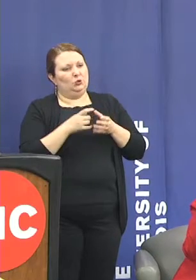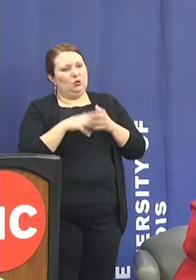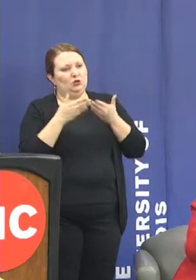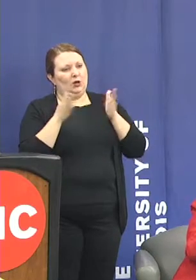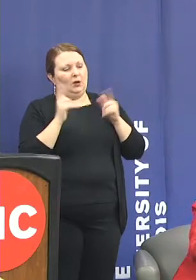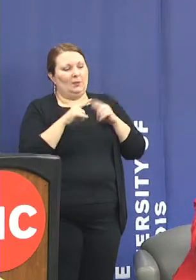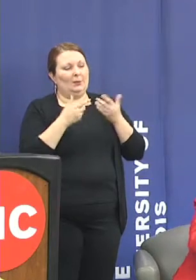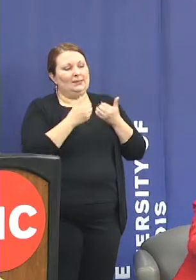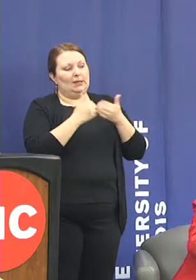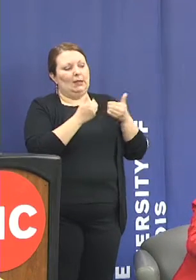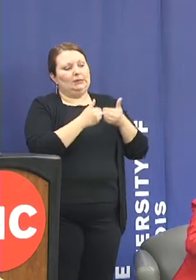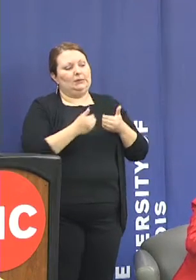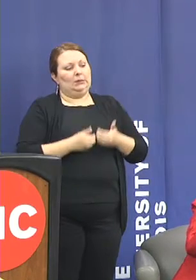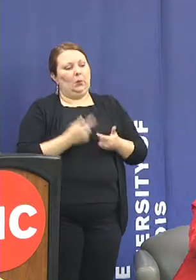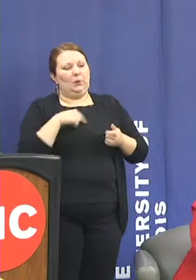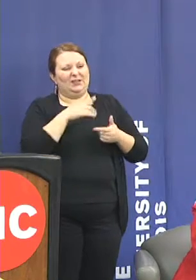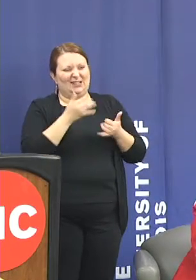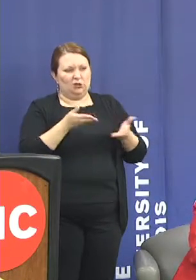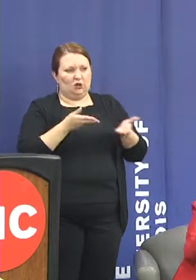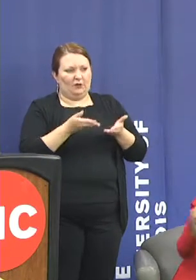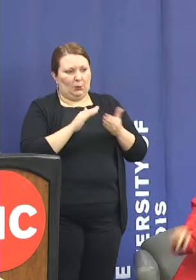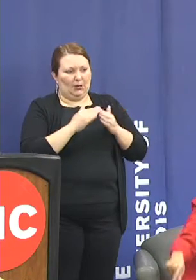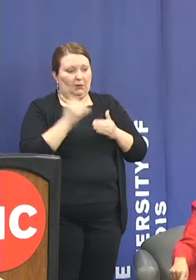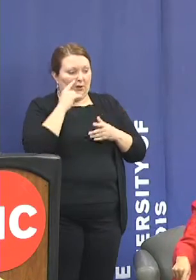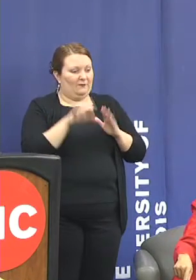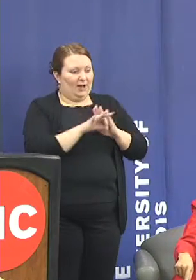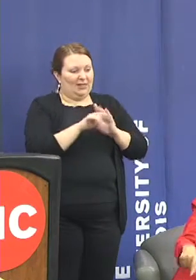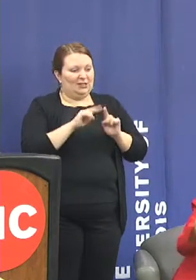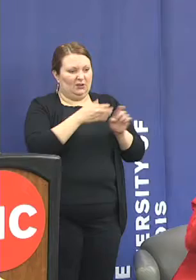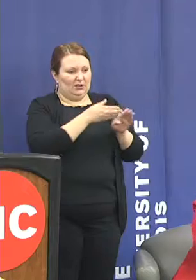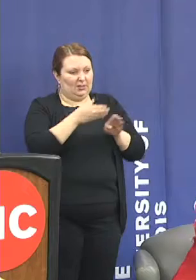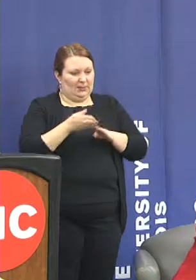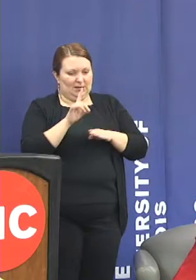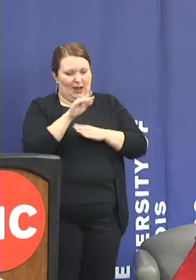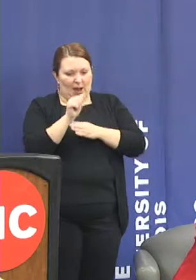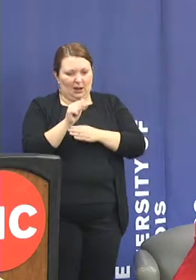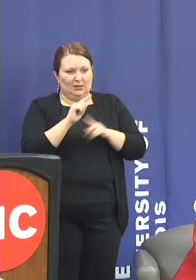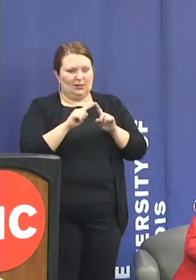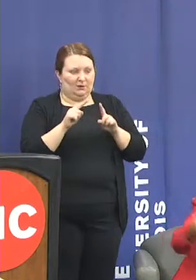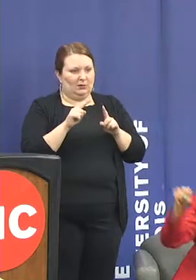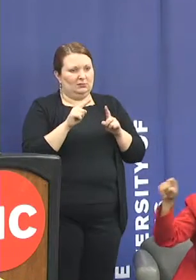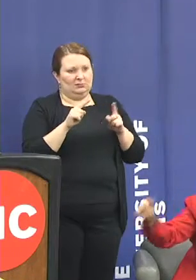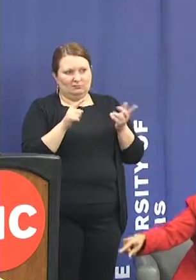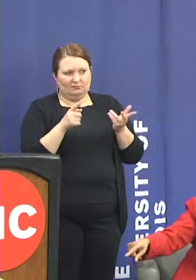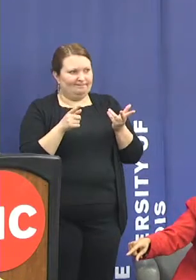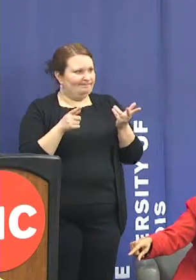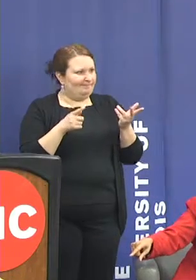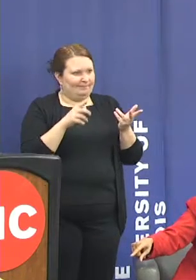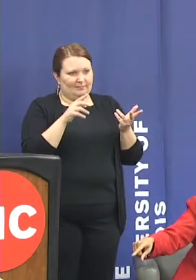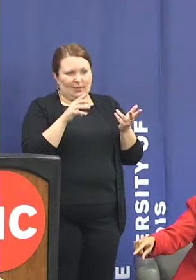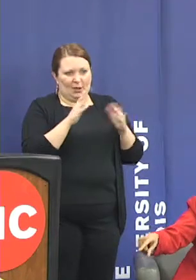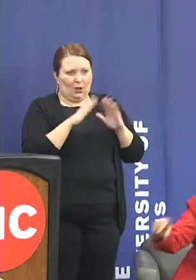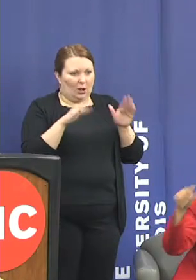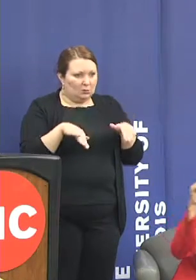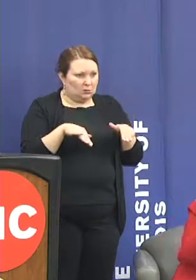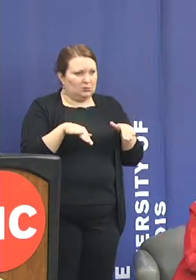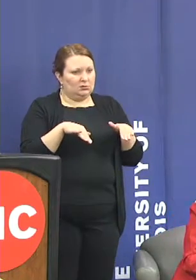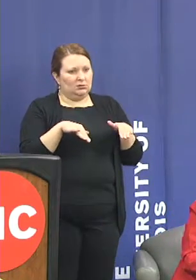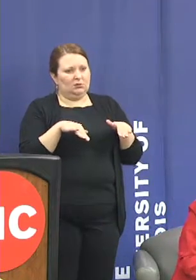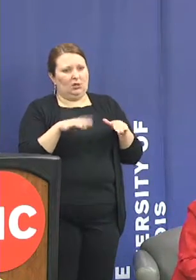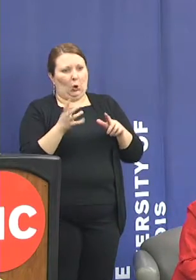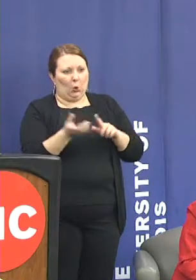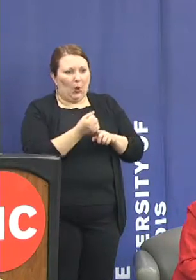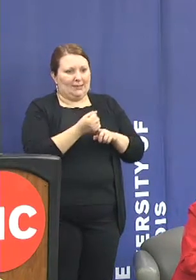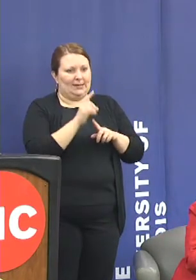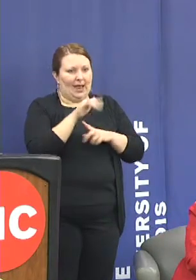Hispanic category, but we're gonna serve these communities. If we find there's different discipline data, different arrest data, different housing outcomes, we're